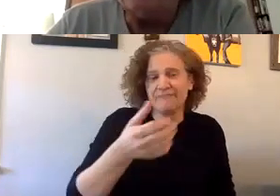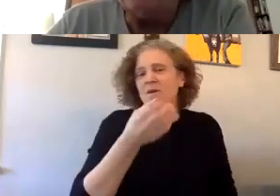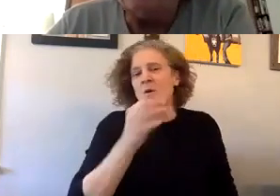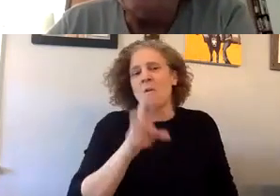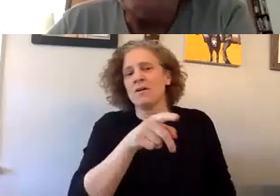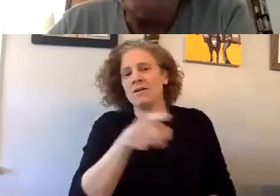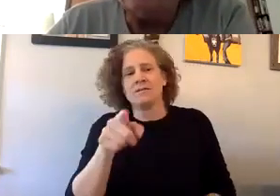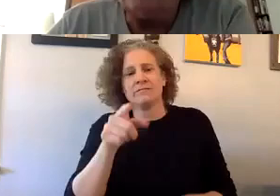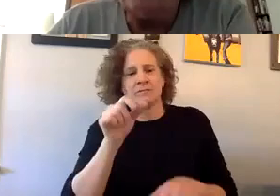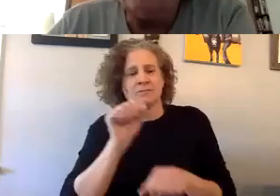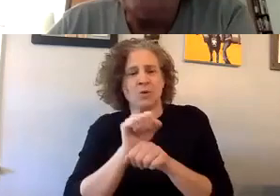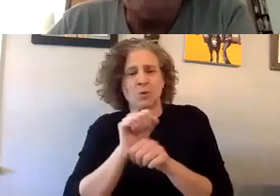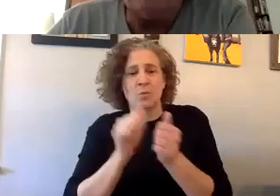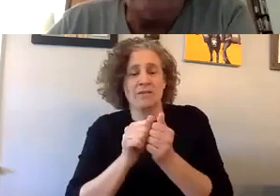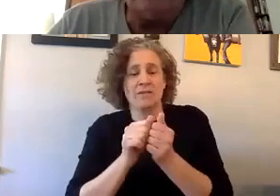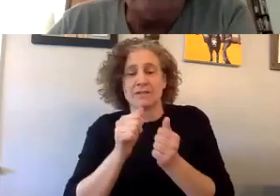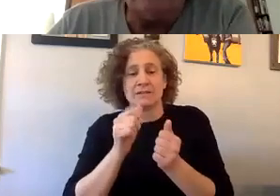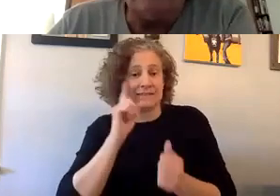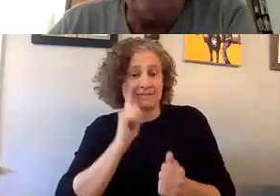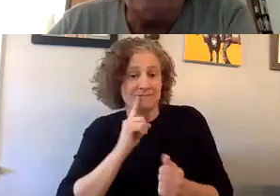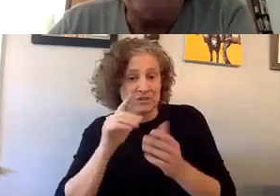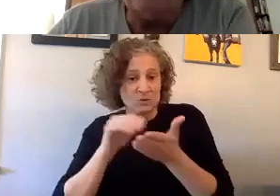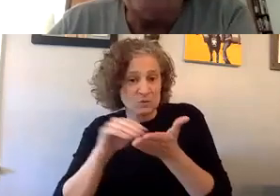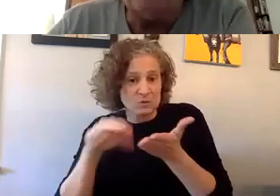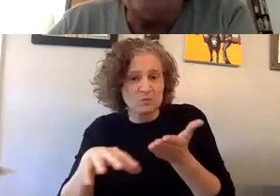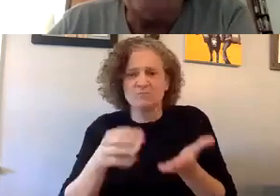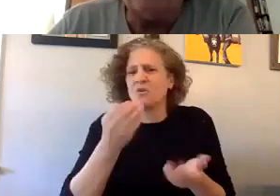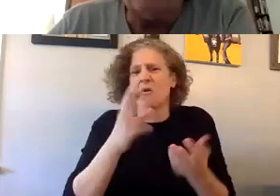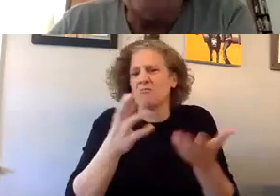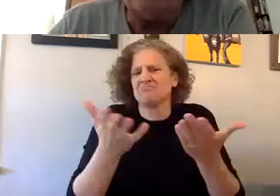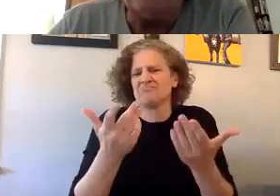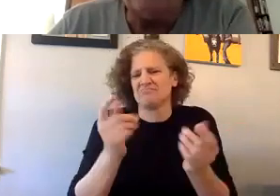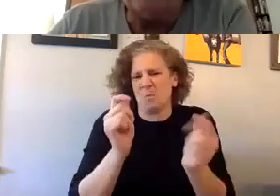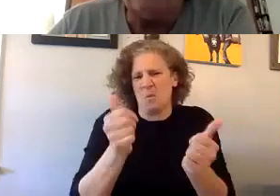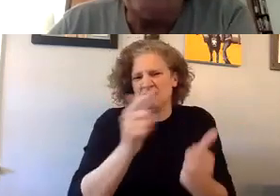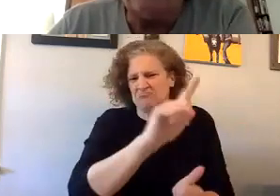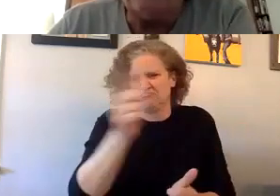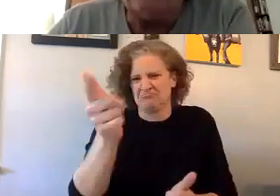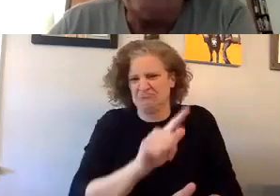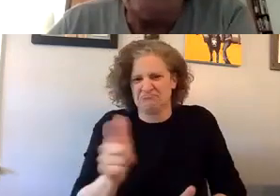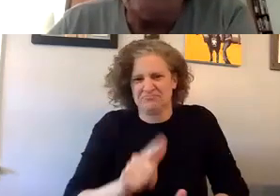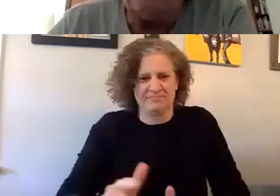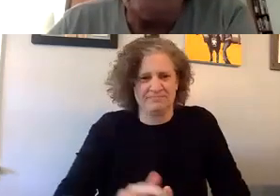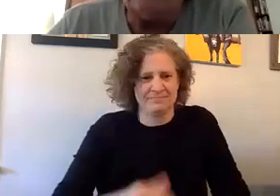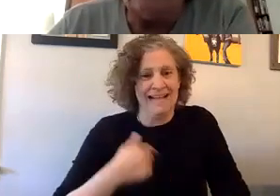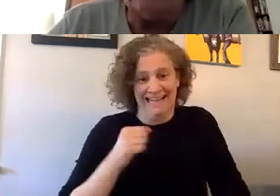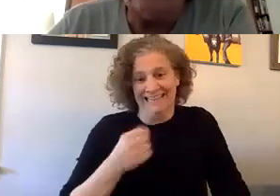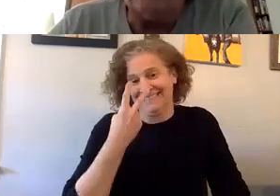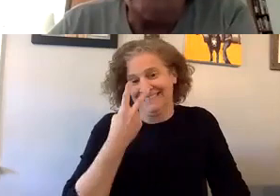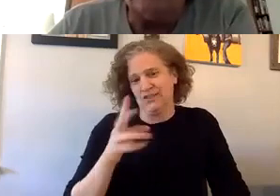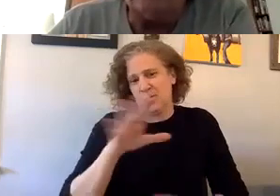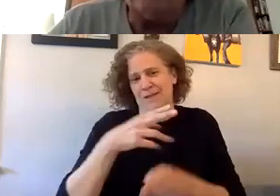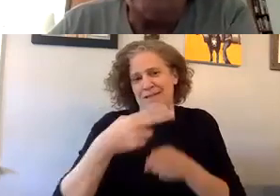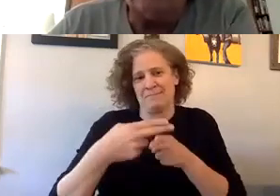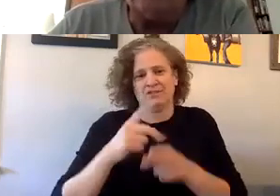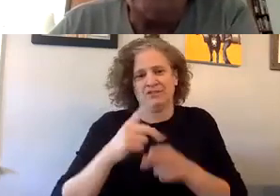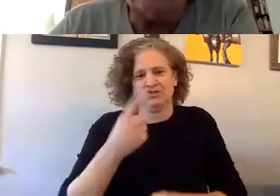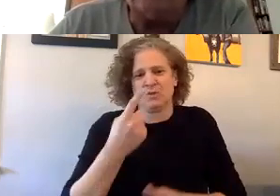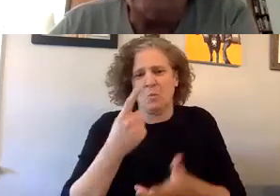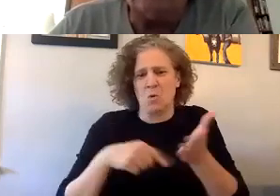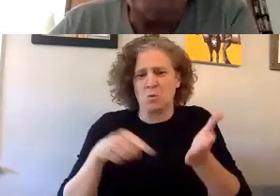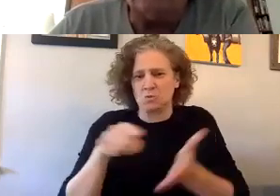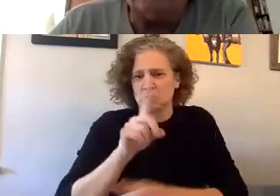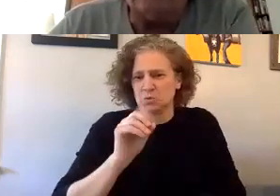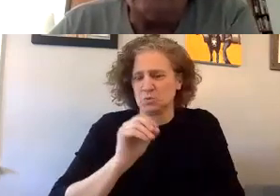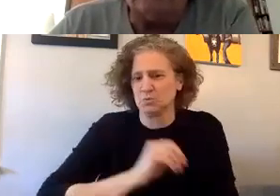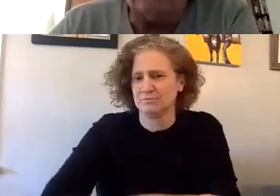you guys just let me know what your positions are, if you're parents yourselves, or if you're professionals working with deaf students, or whatever your roles